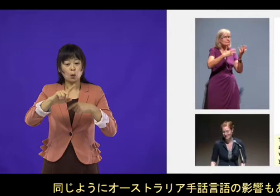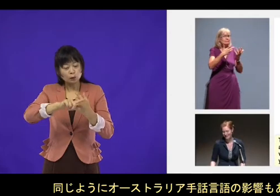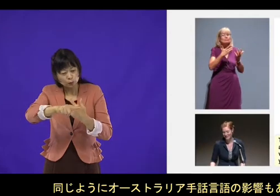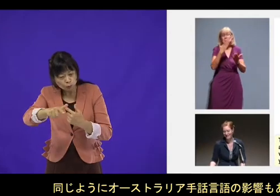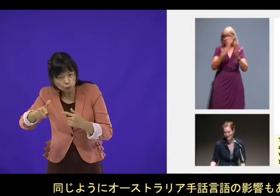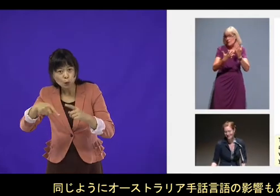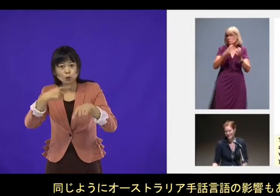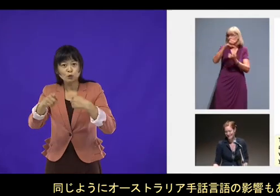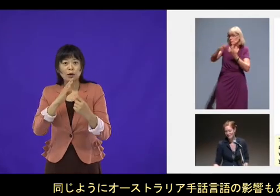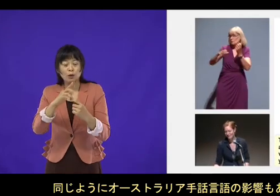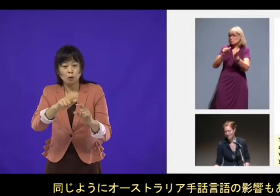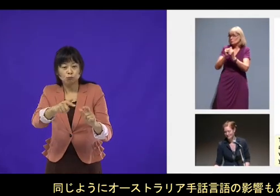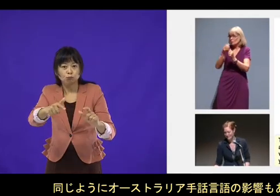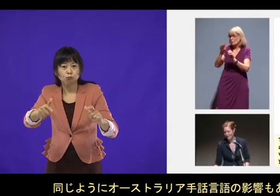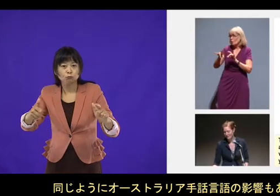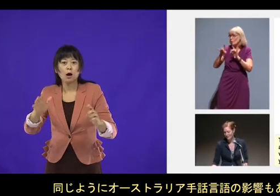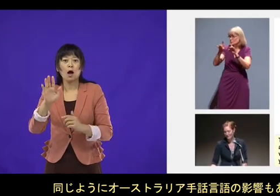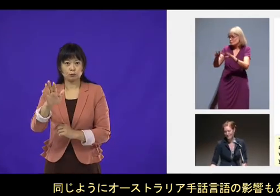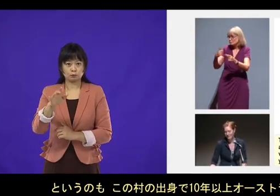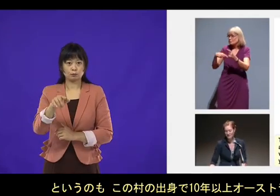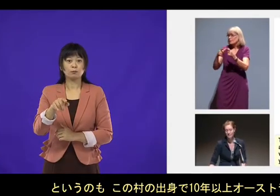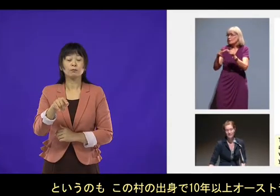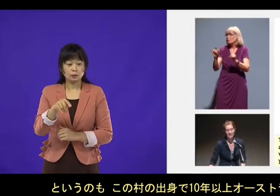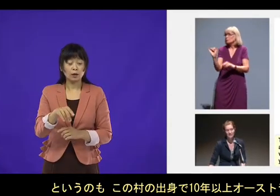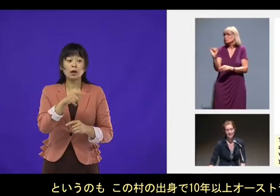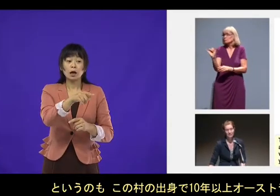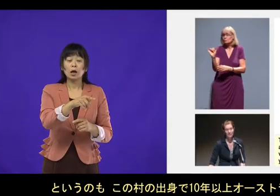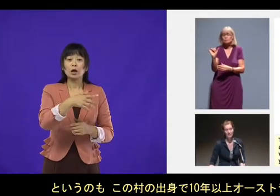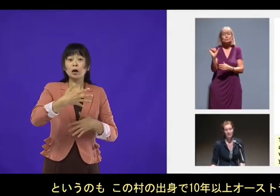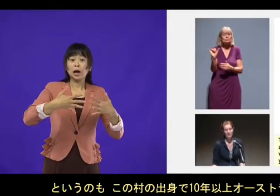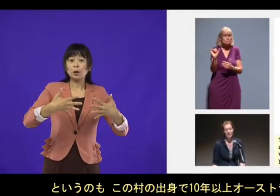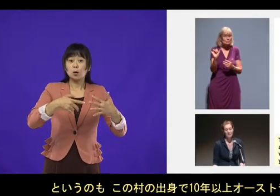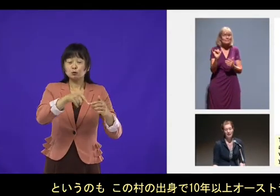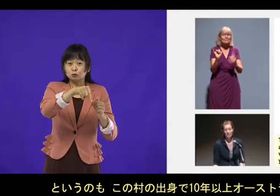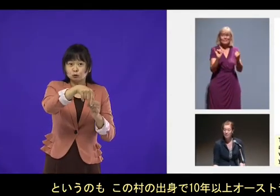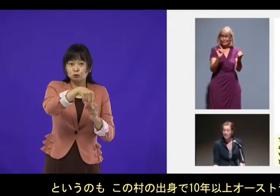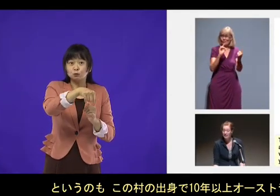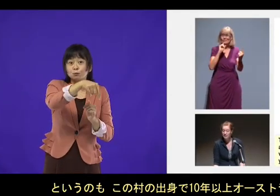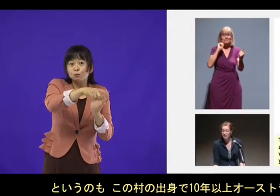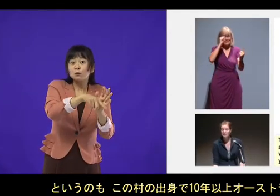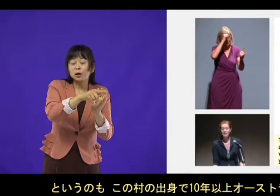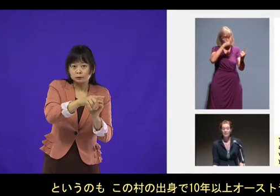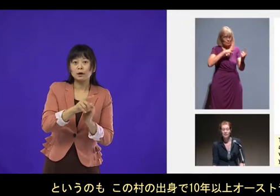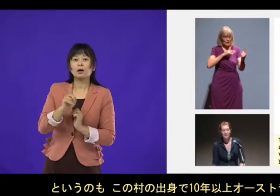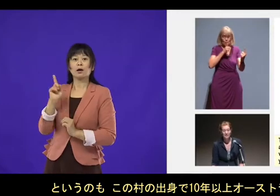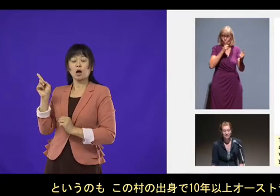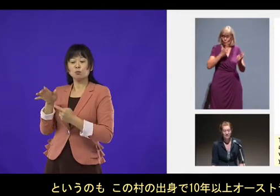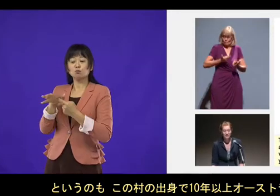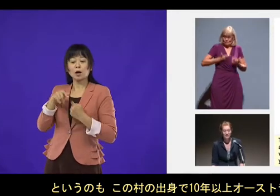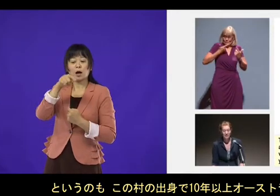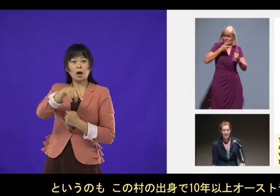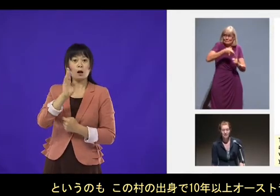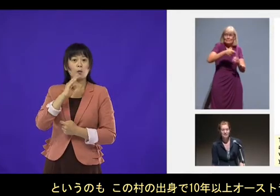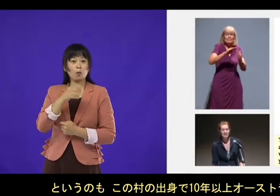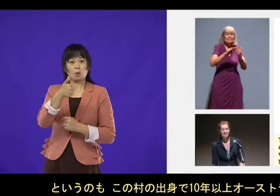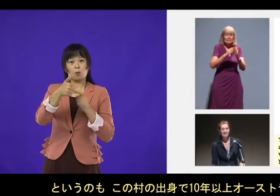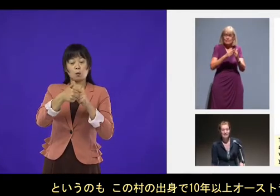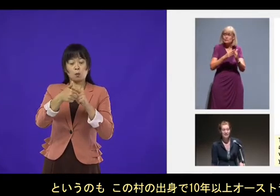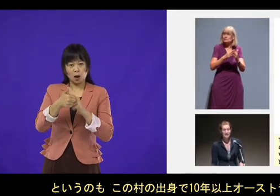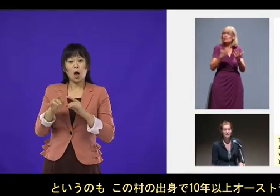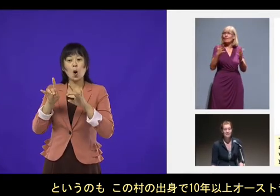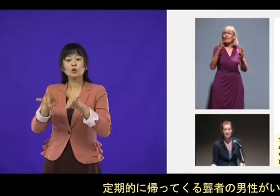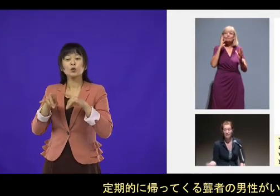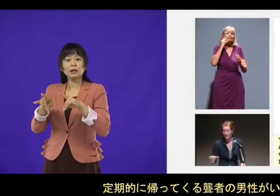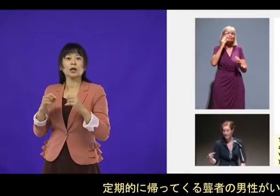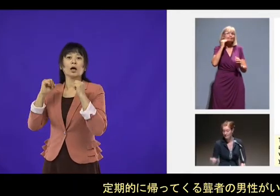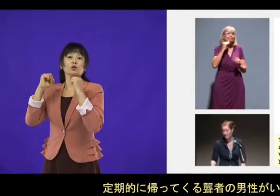Australian influence as well, because there's one deaf man from the village who has lived in Australia for at least